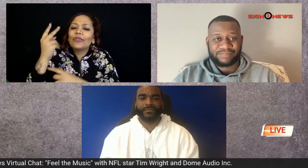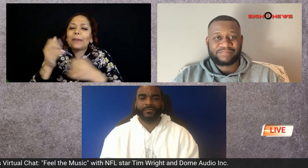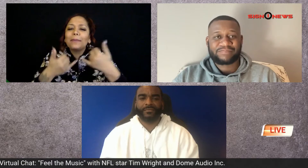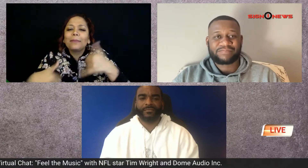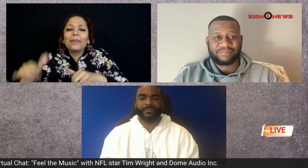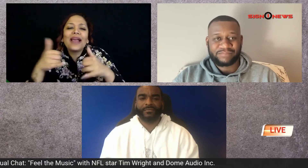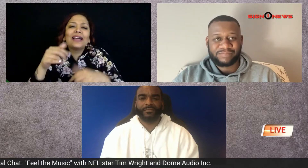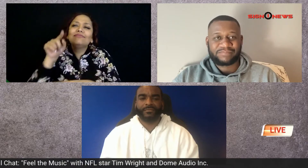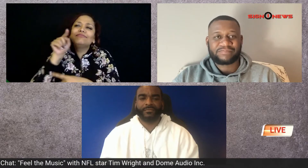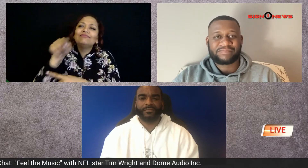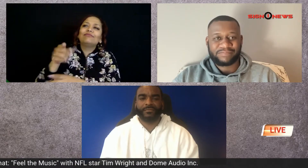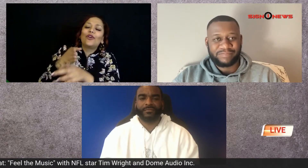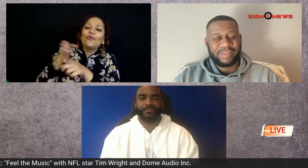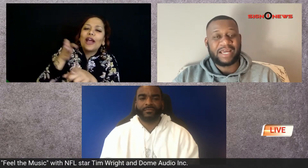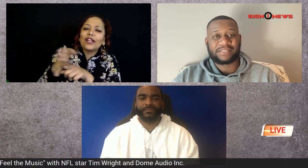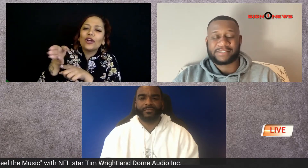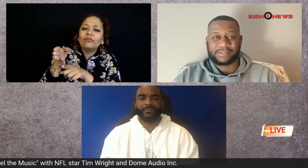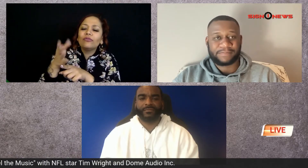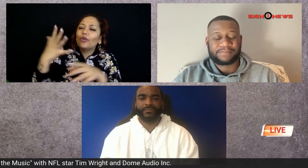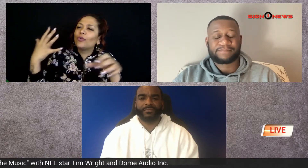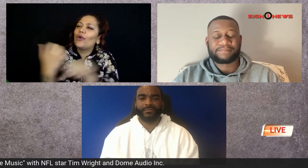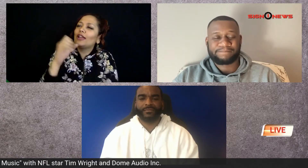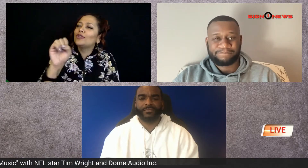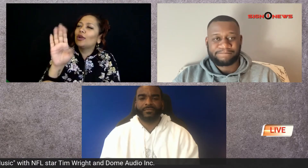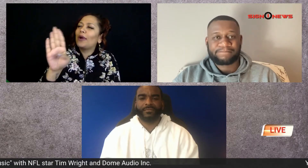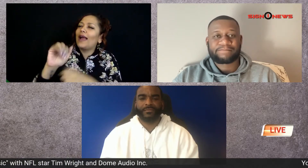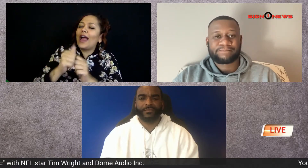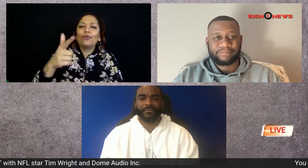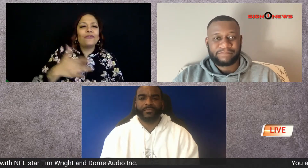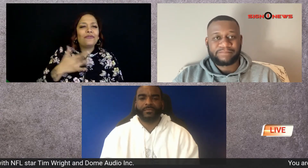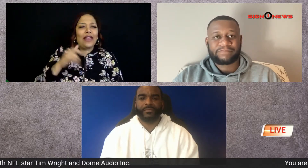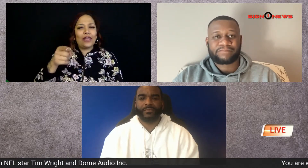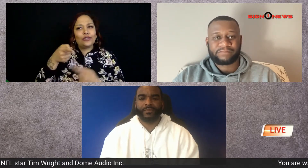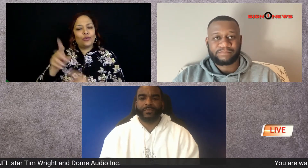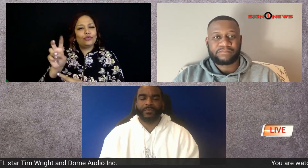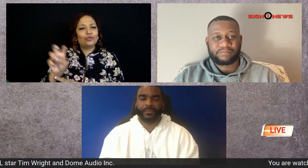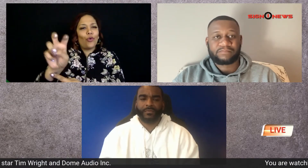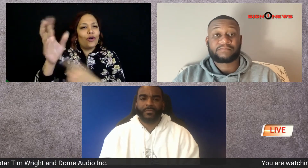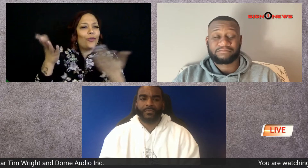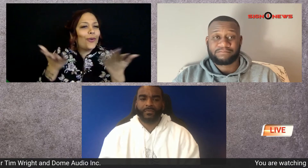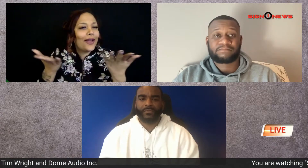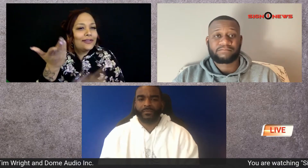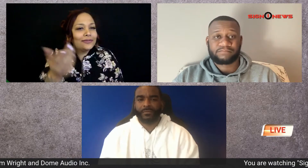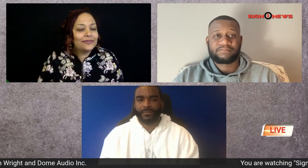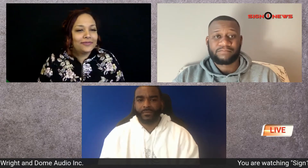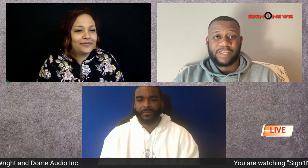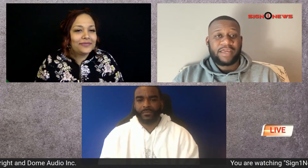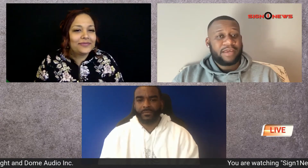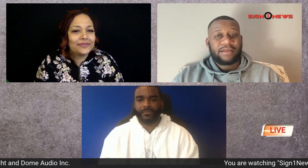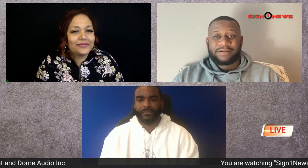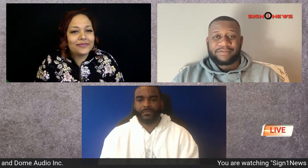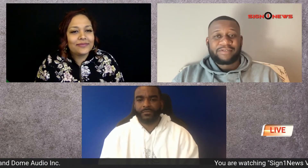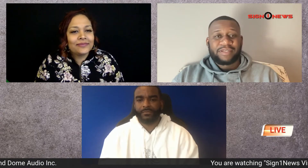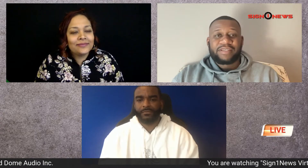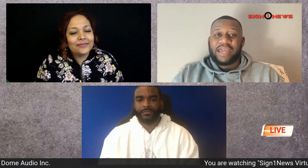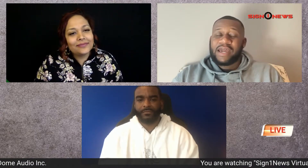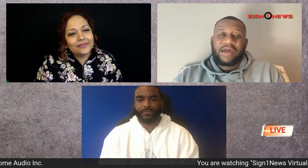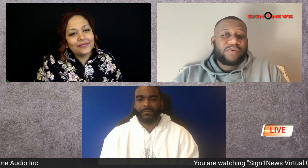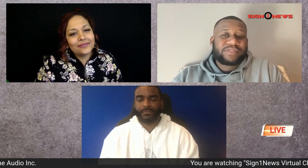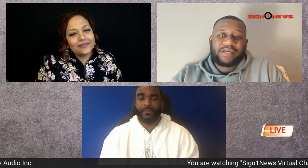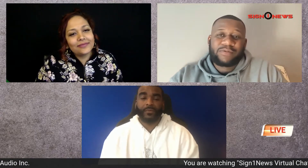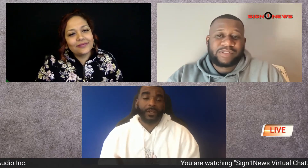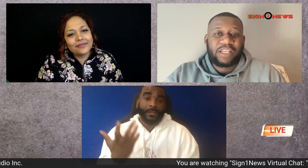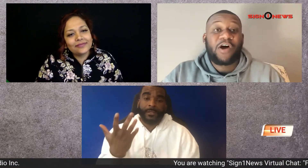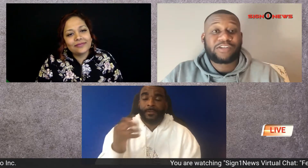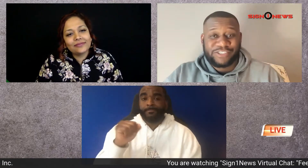your fondest memories of playing in the NFL and winning the Super Bowl? What was that journey like? Yeah,